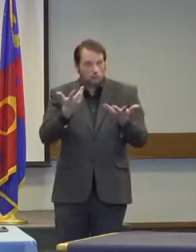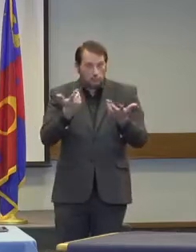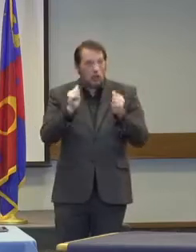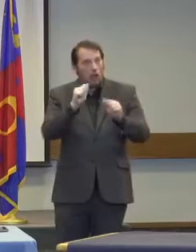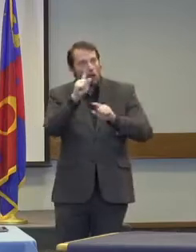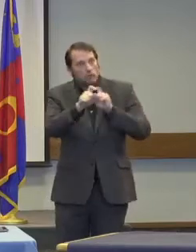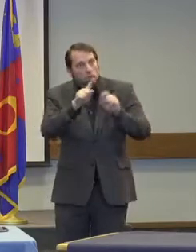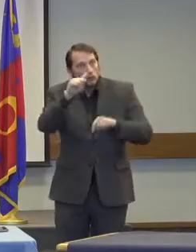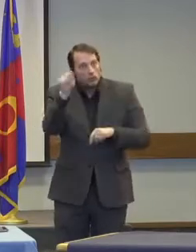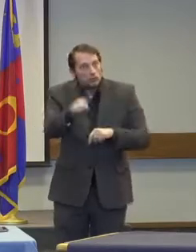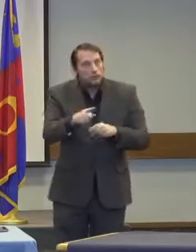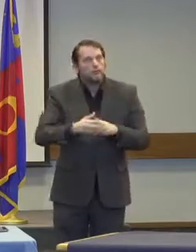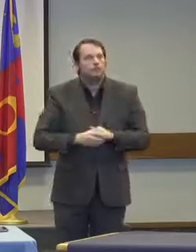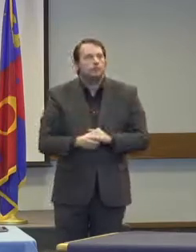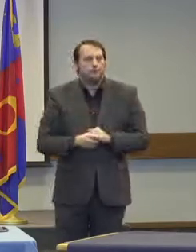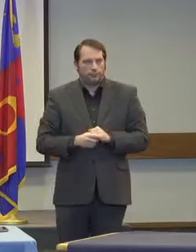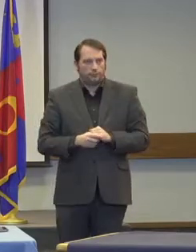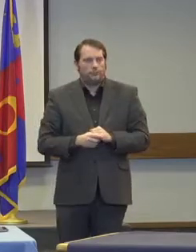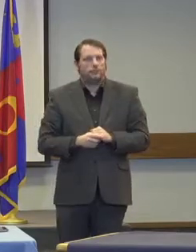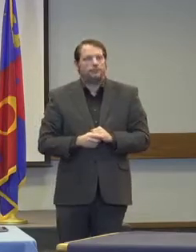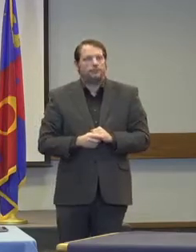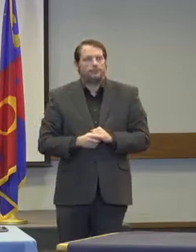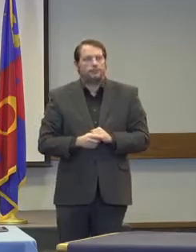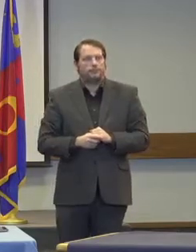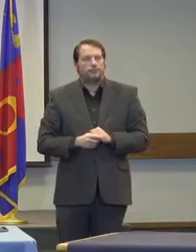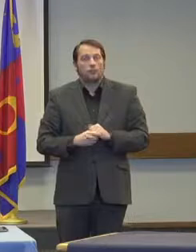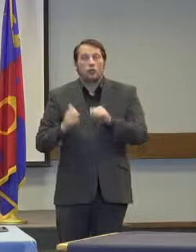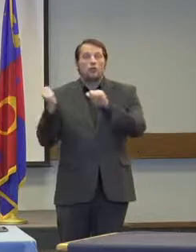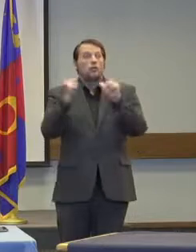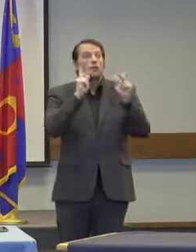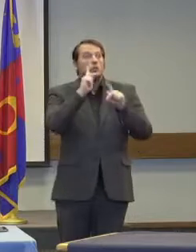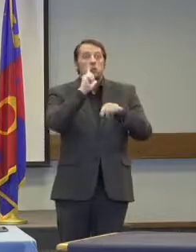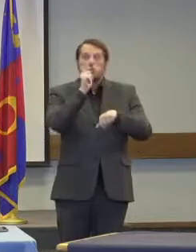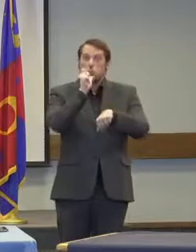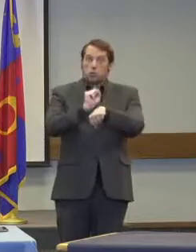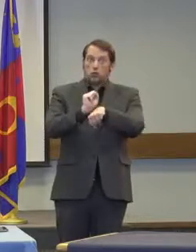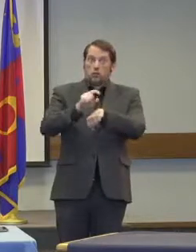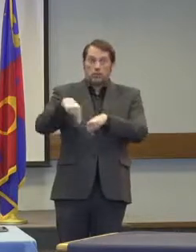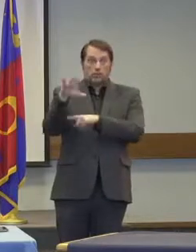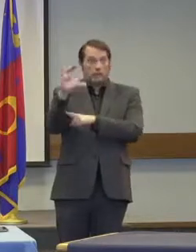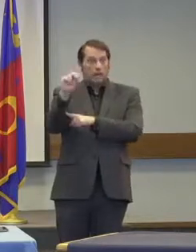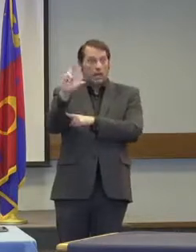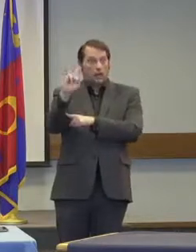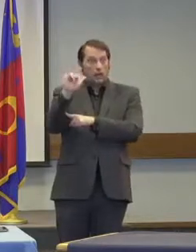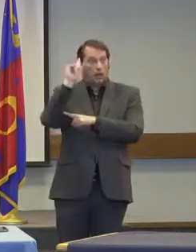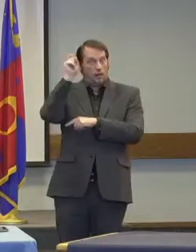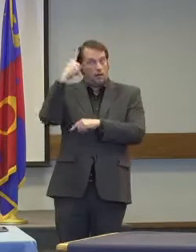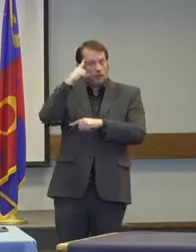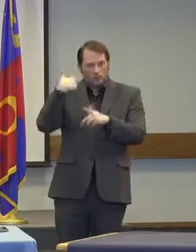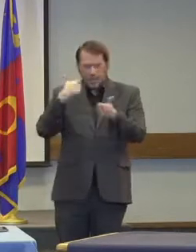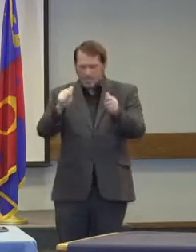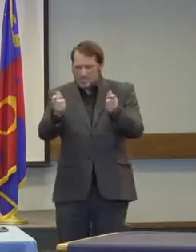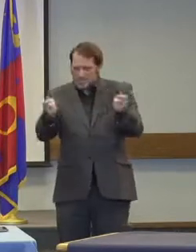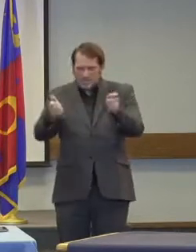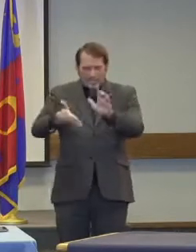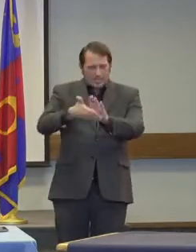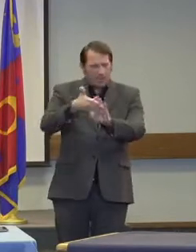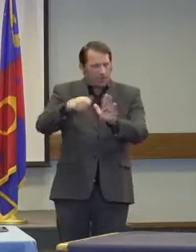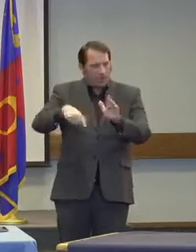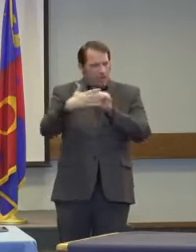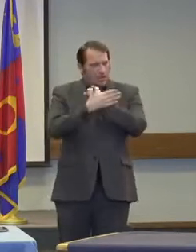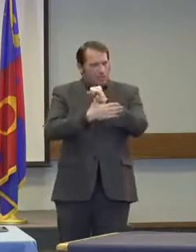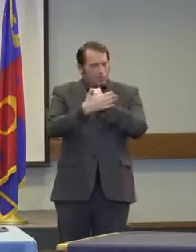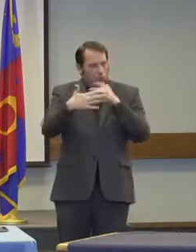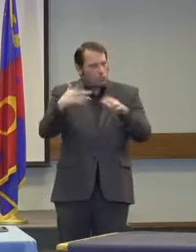people in the county government who are working so hard to keep the county functioning. We'll talk later about, yes, the county is still open and